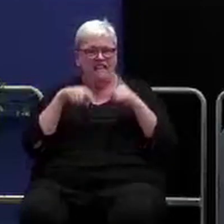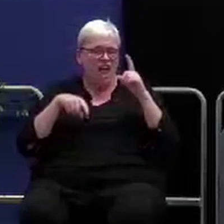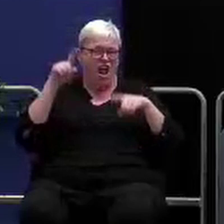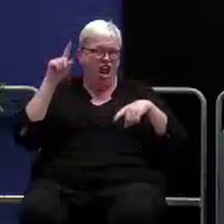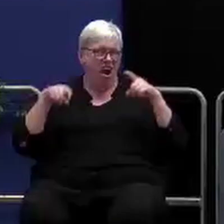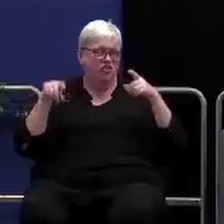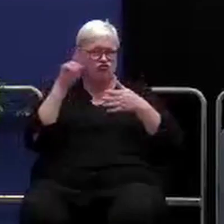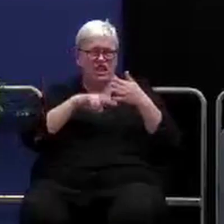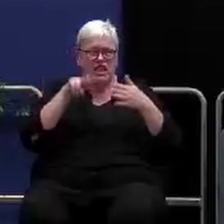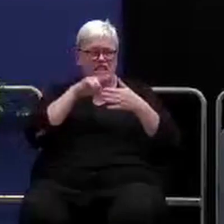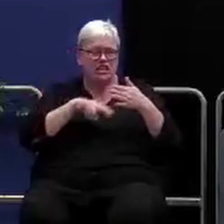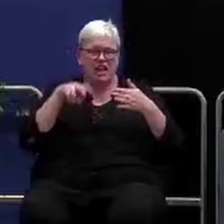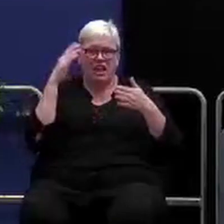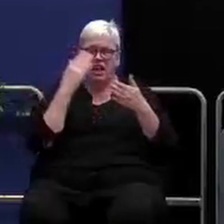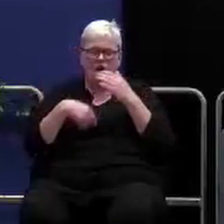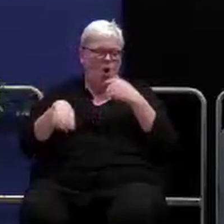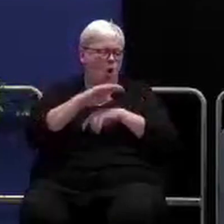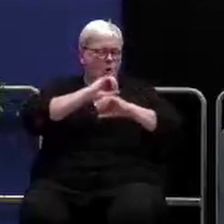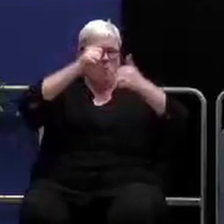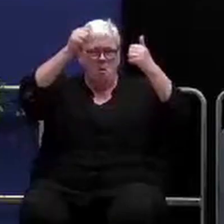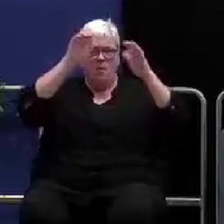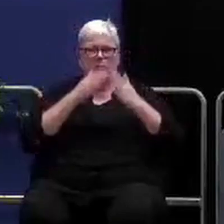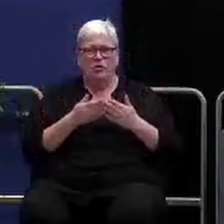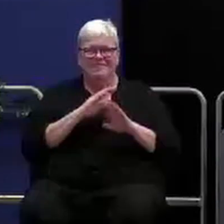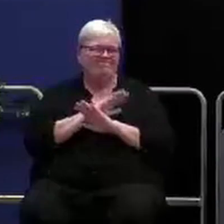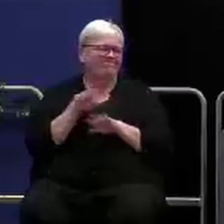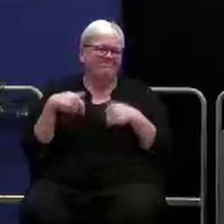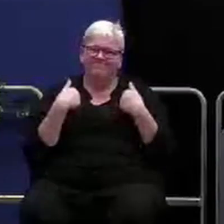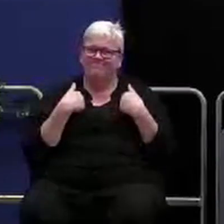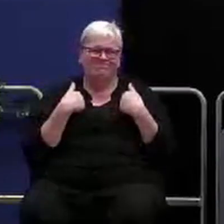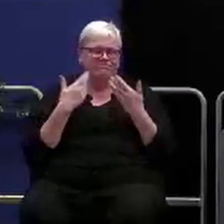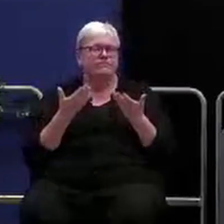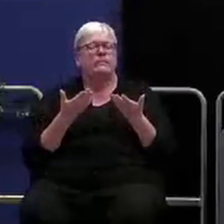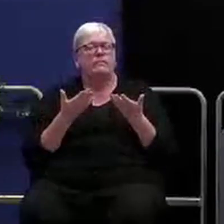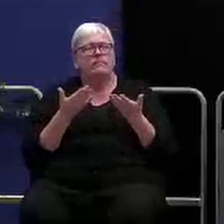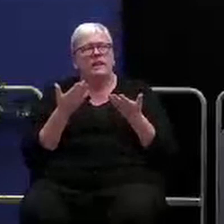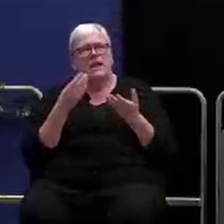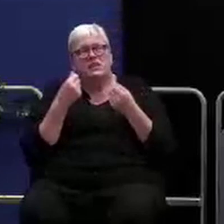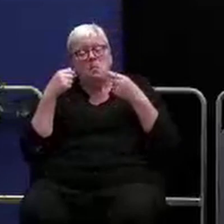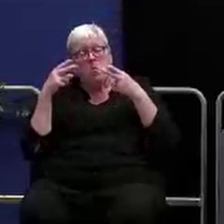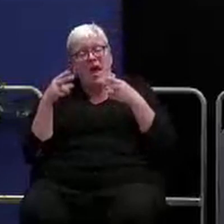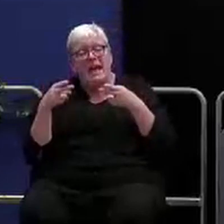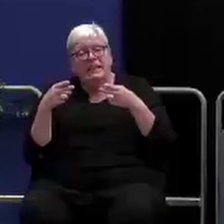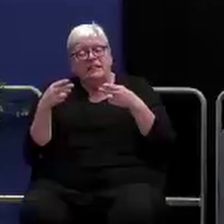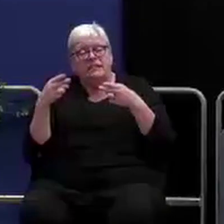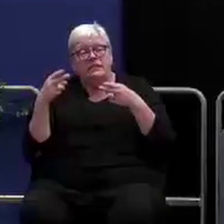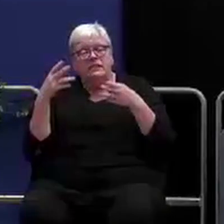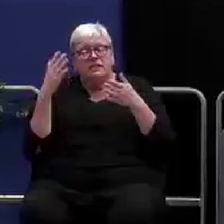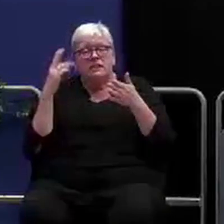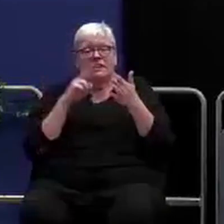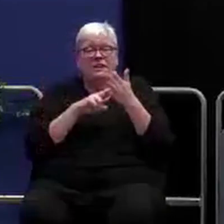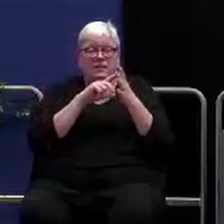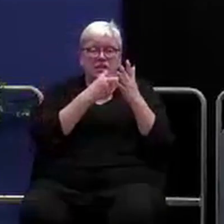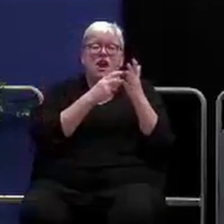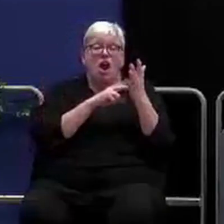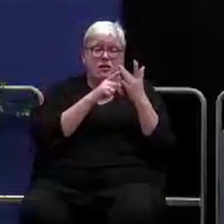base, and I read all of these great things. I didn't. And so, in some ways, I mean, and I think Narnia is the